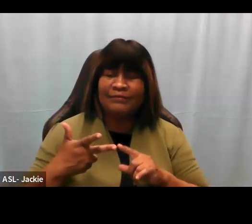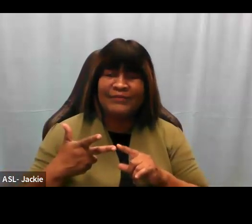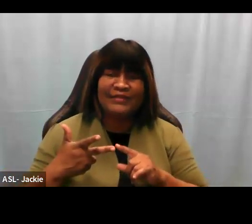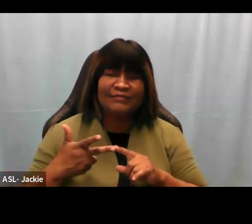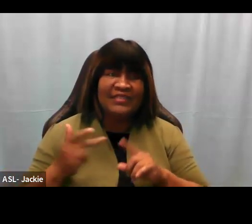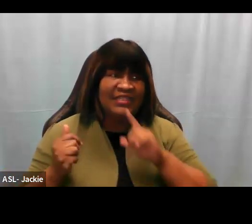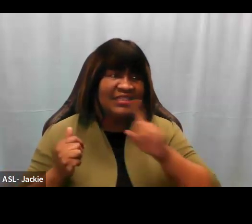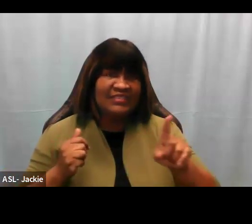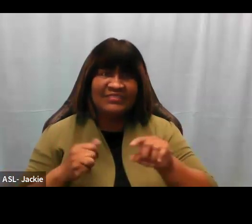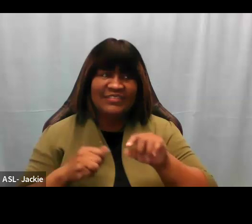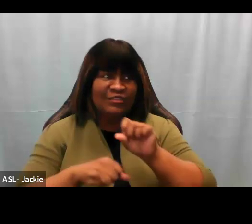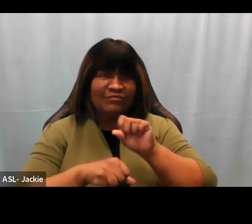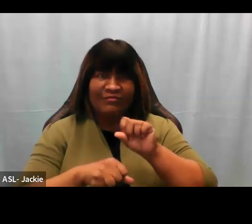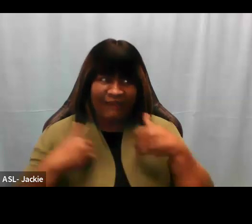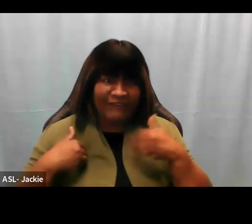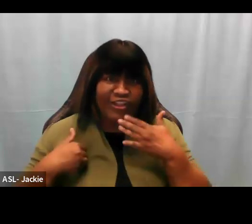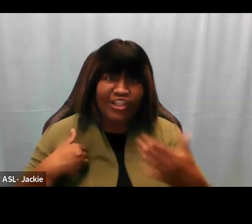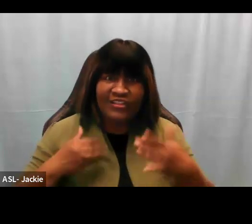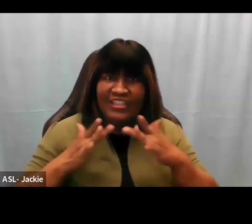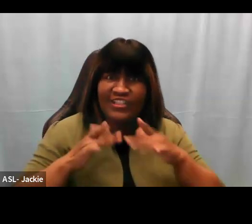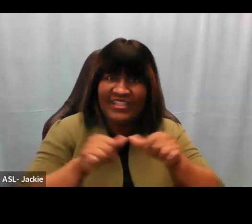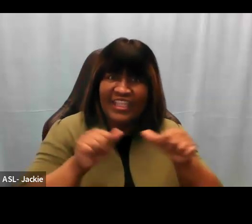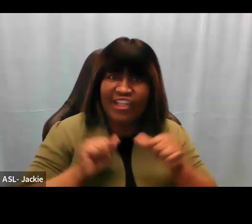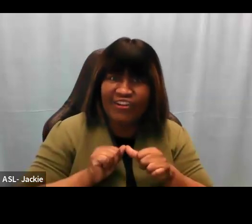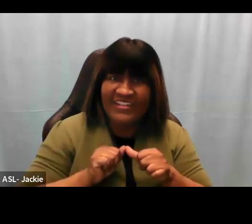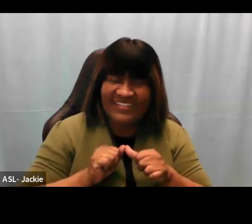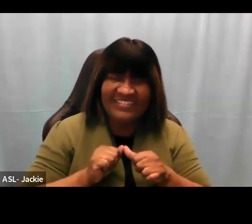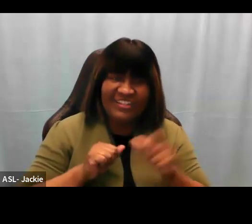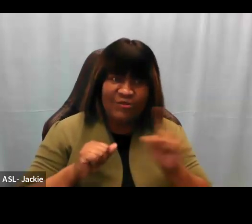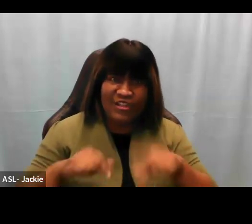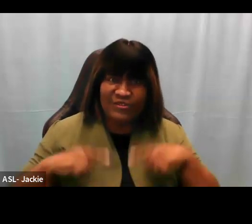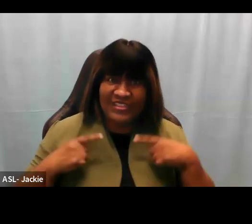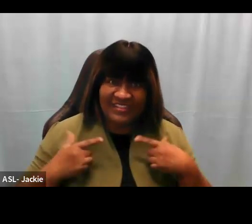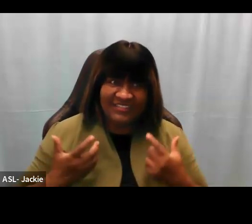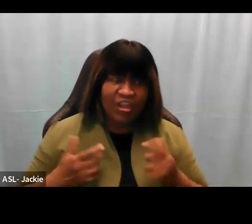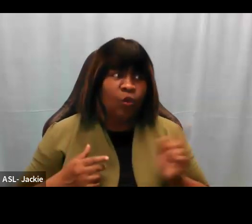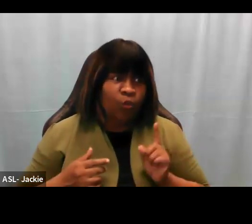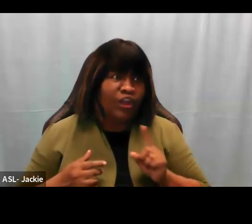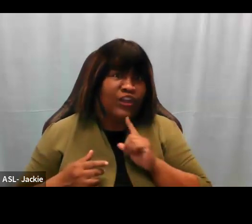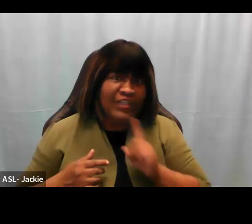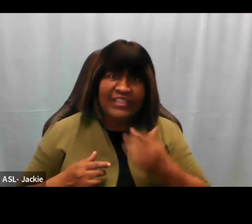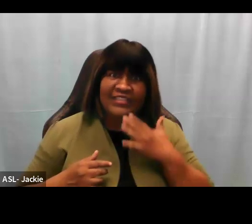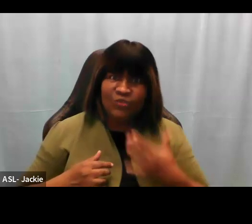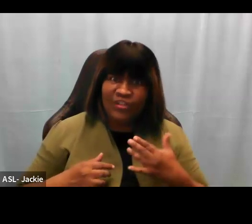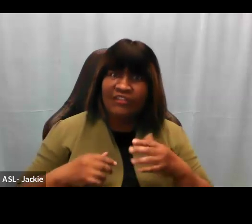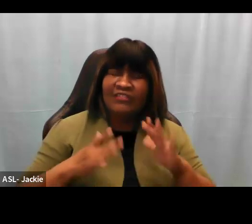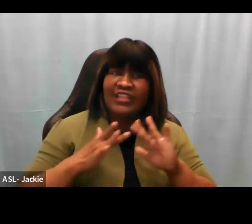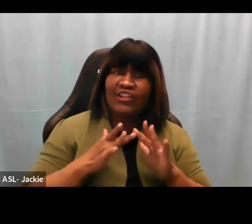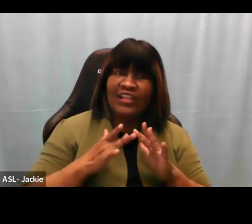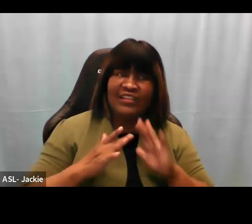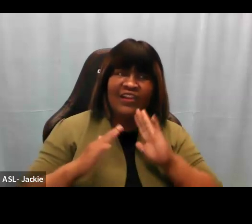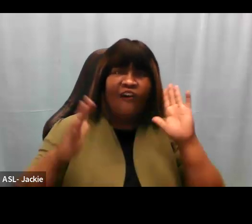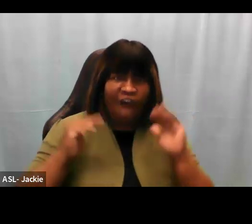Is there workable internet in the areas that you're in? Where is the workable internet? Hopefully it